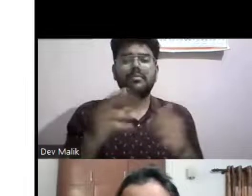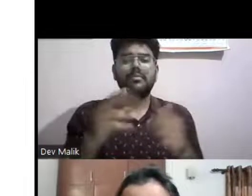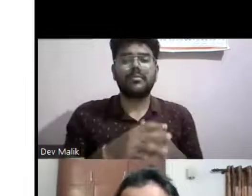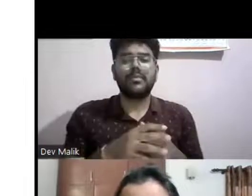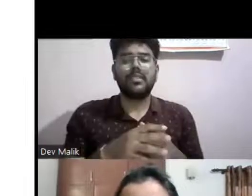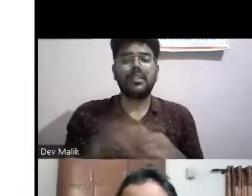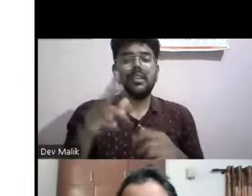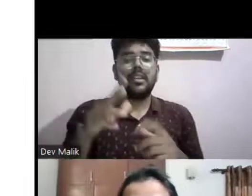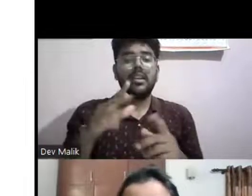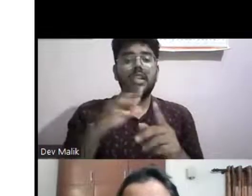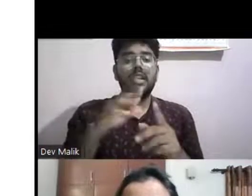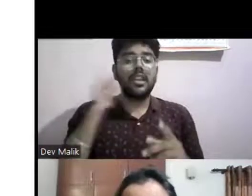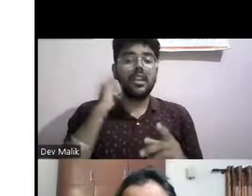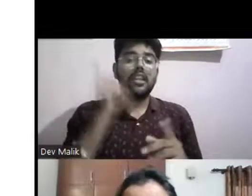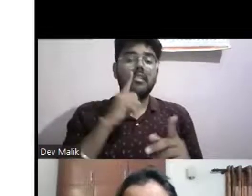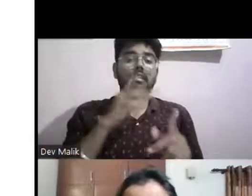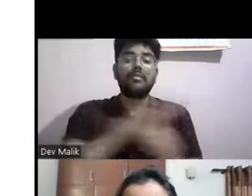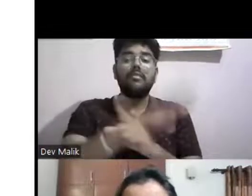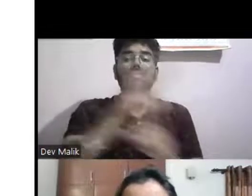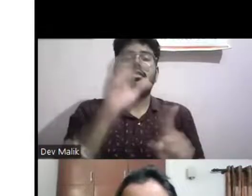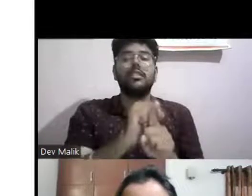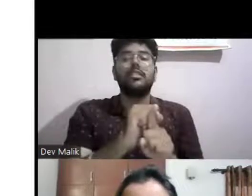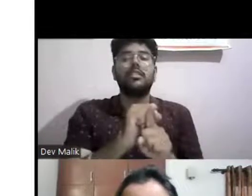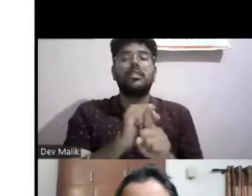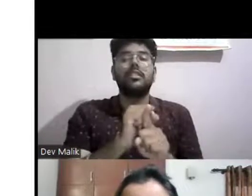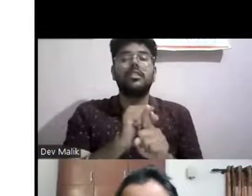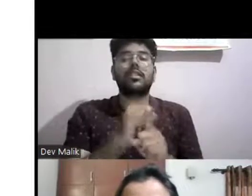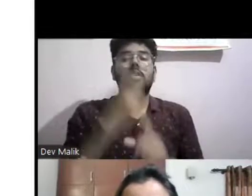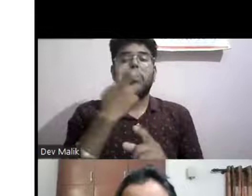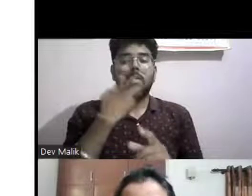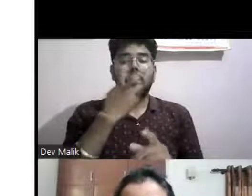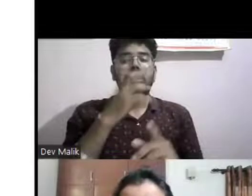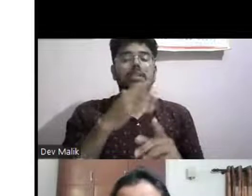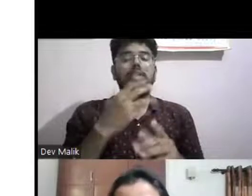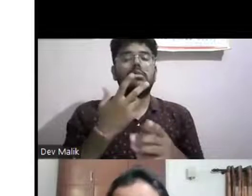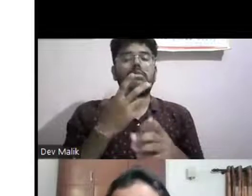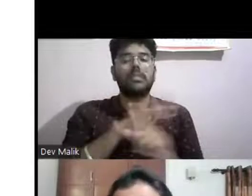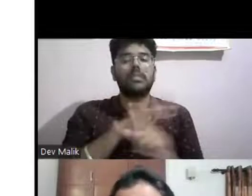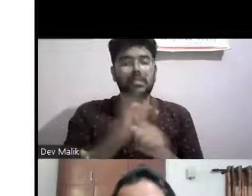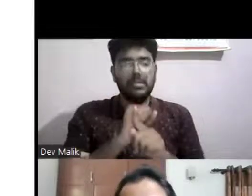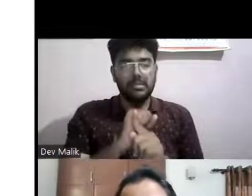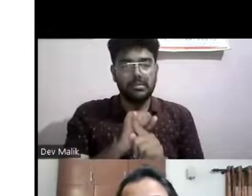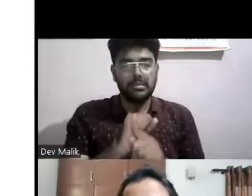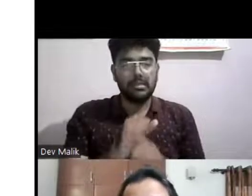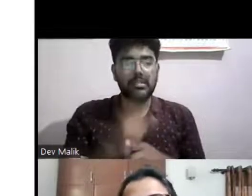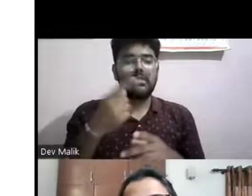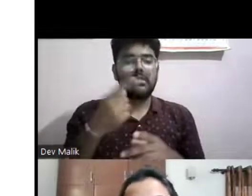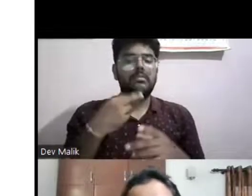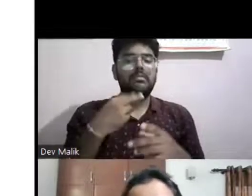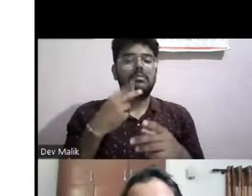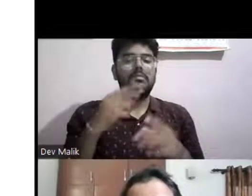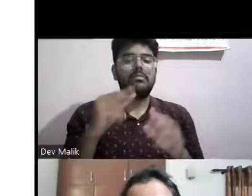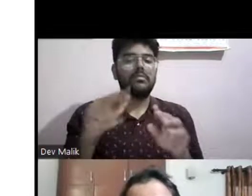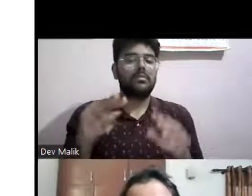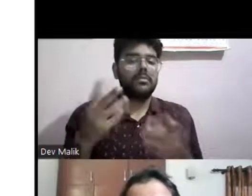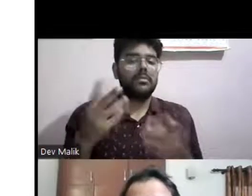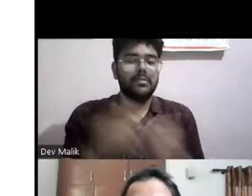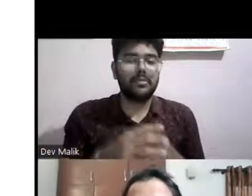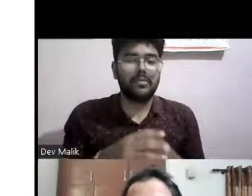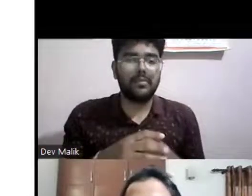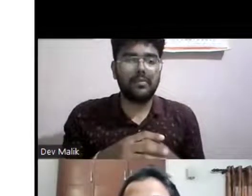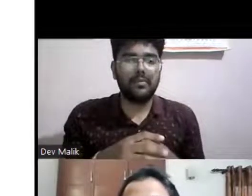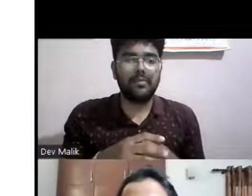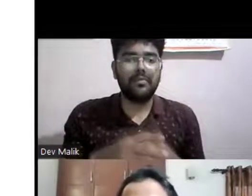hegemonic oralist and audist culture, which assumes that speaking is superior to silence,